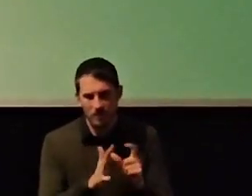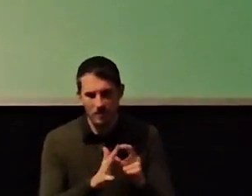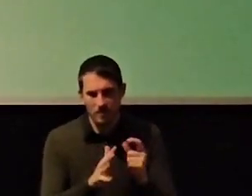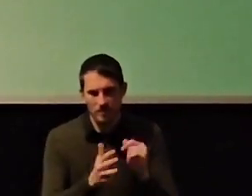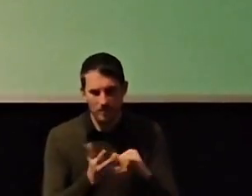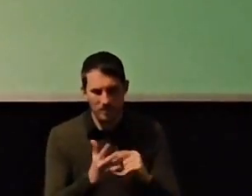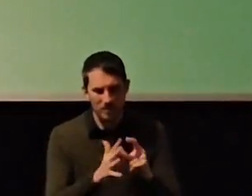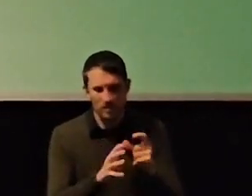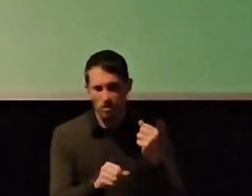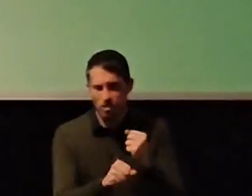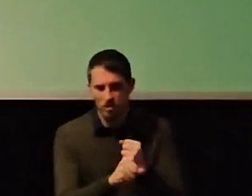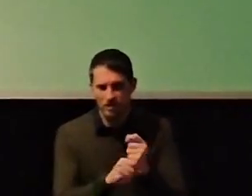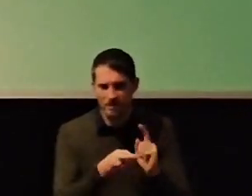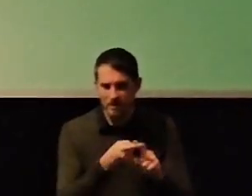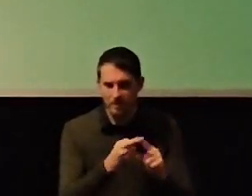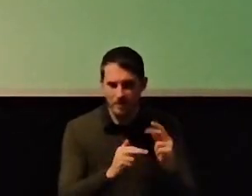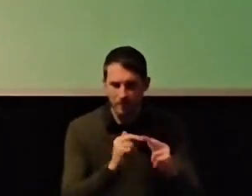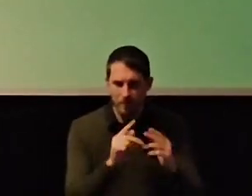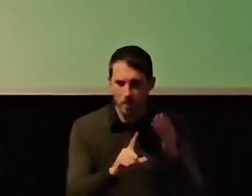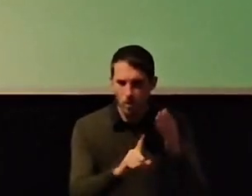abstract,